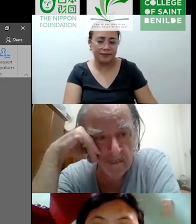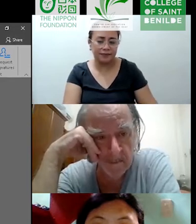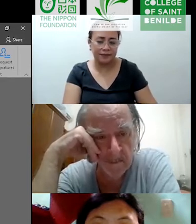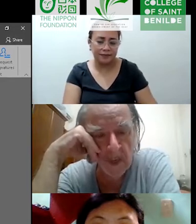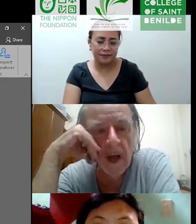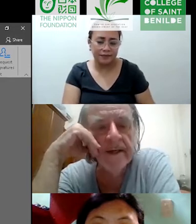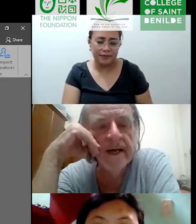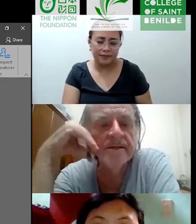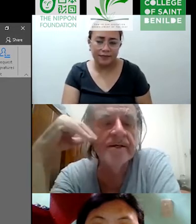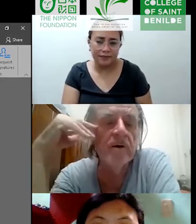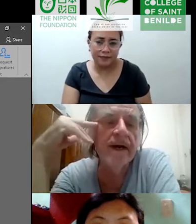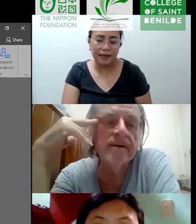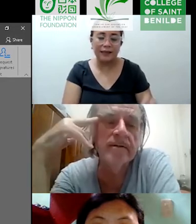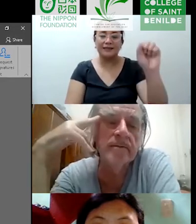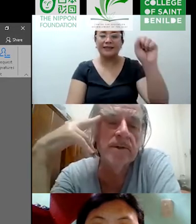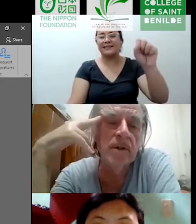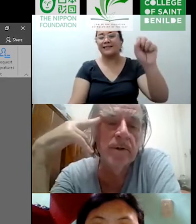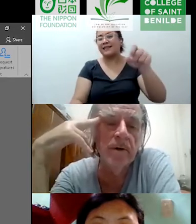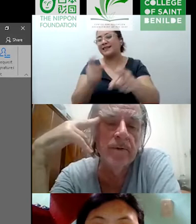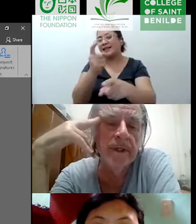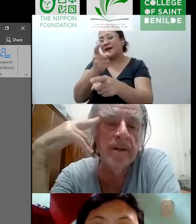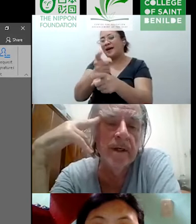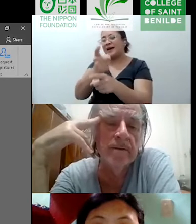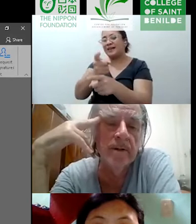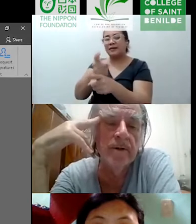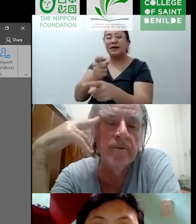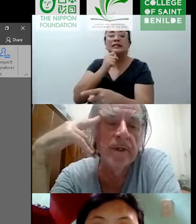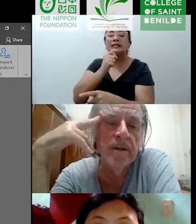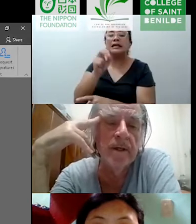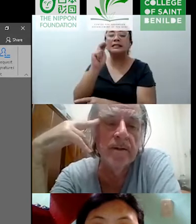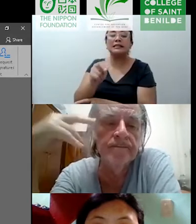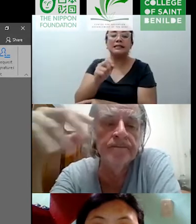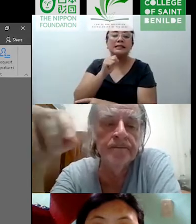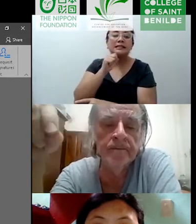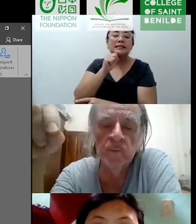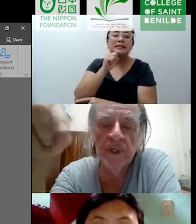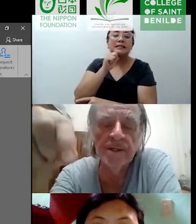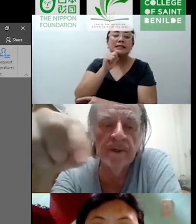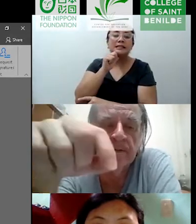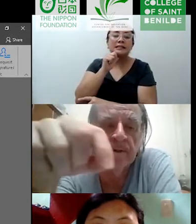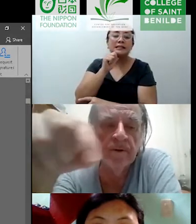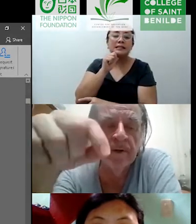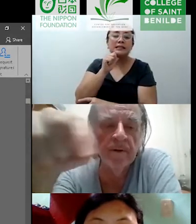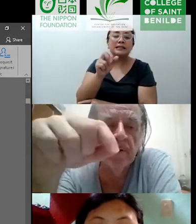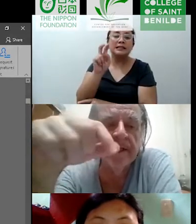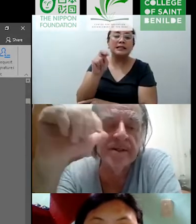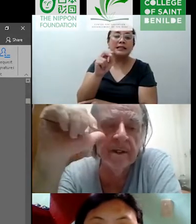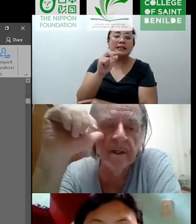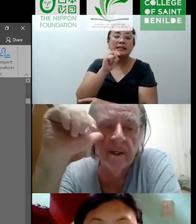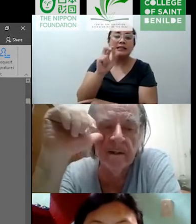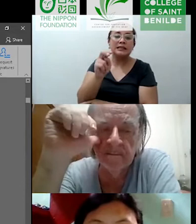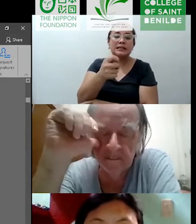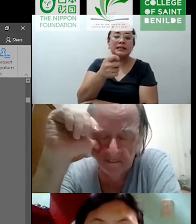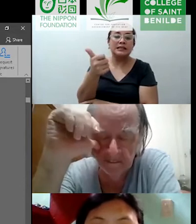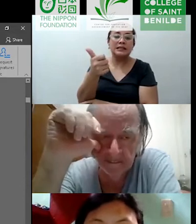Not as saying. Yes, that's correct. So you don't need Jasmine. You can erase